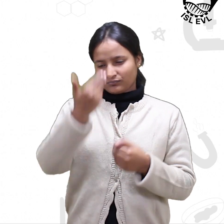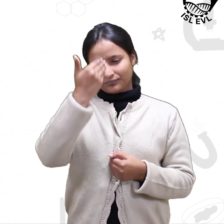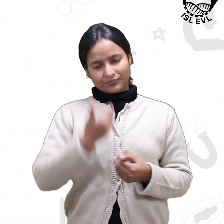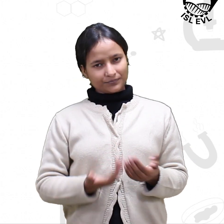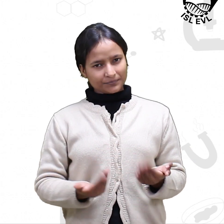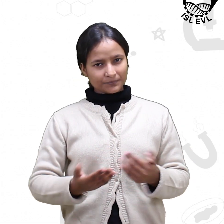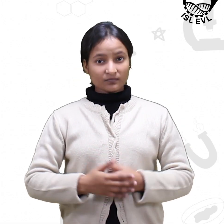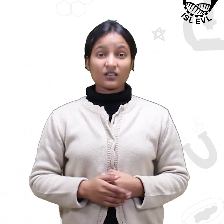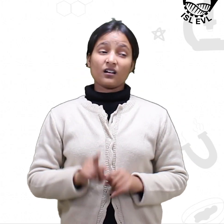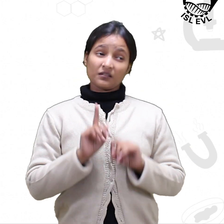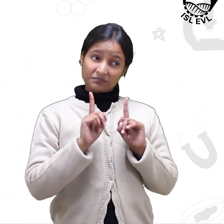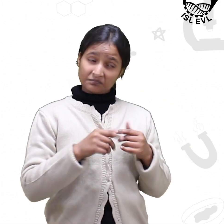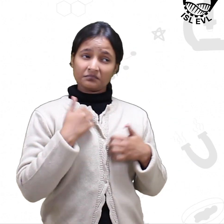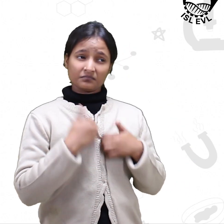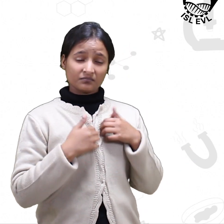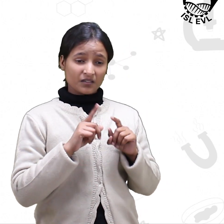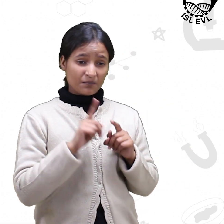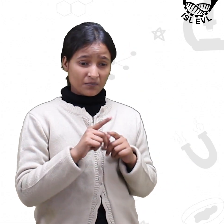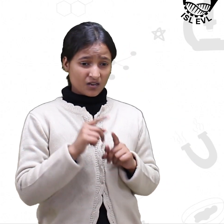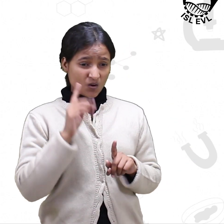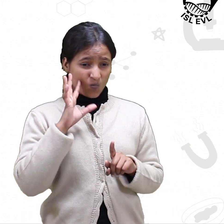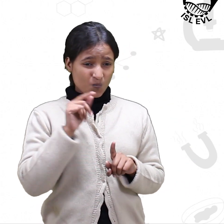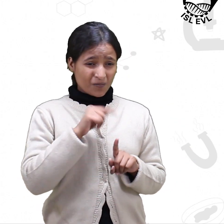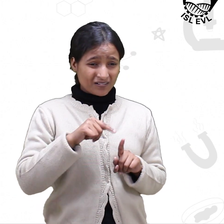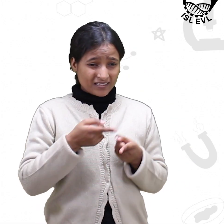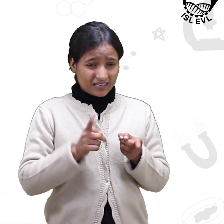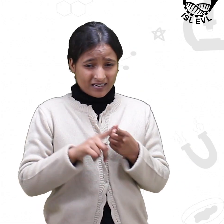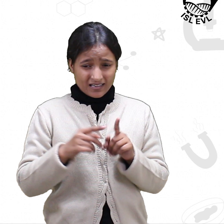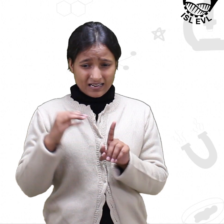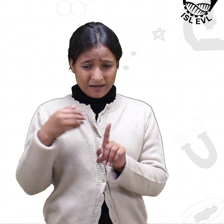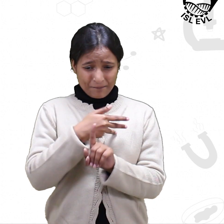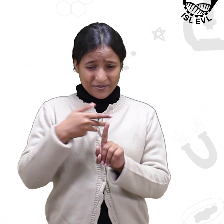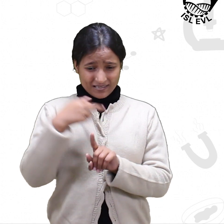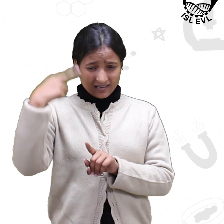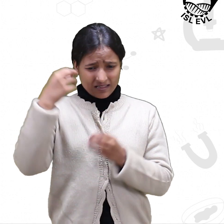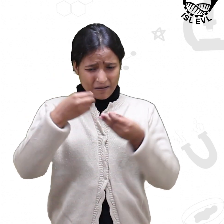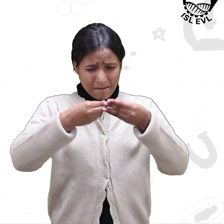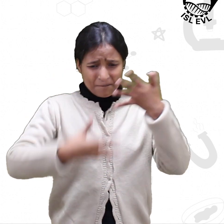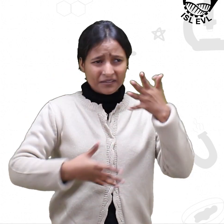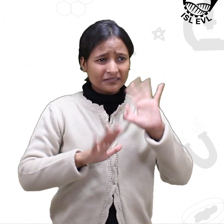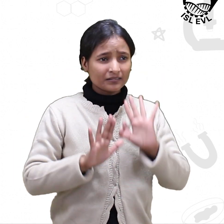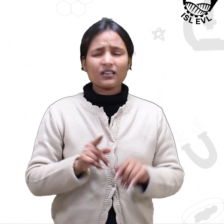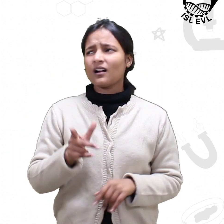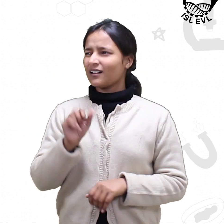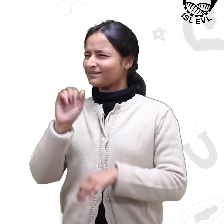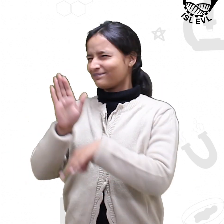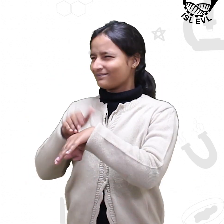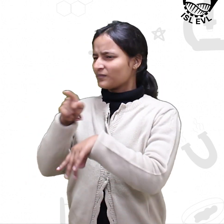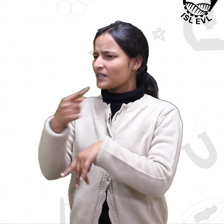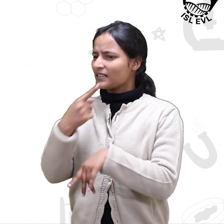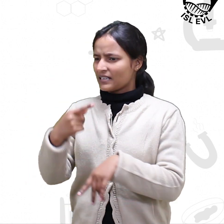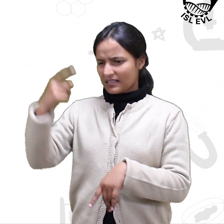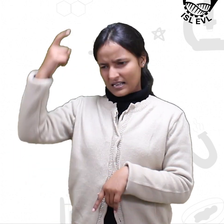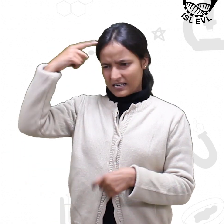many reasons could affect something so important. Gyasa, you told us the different reasons that could stop the nervous